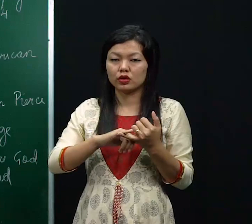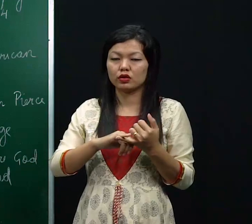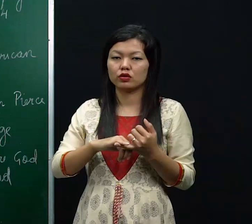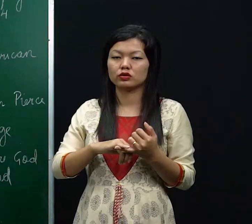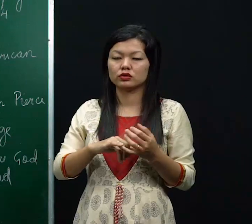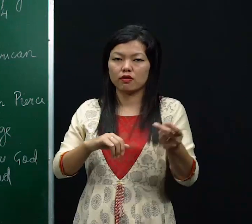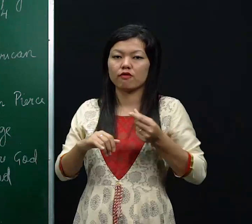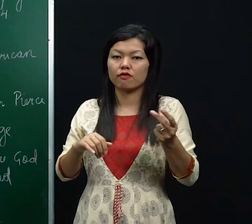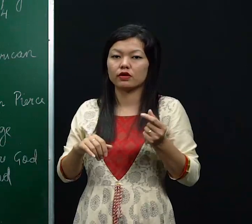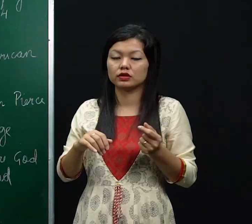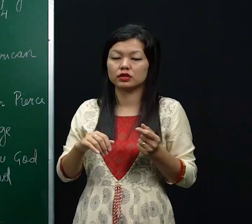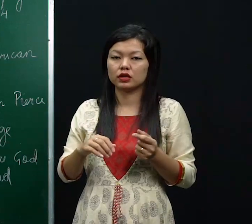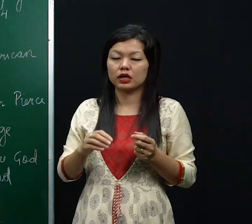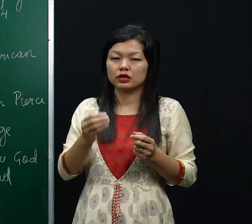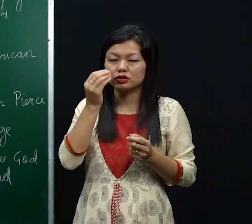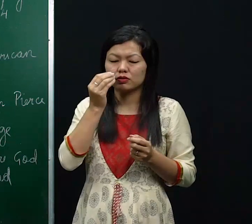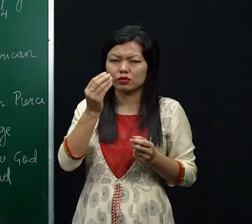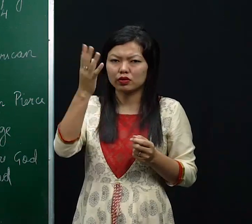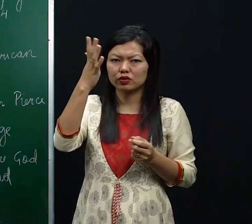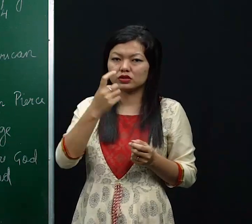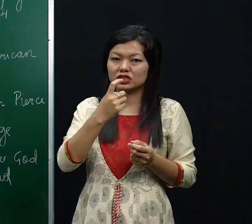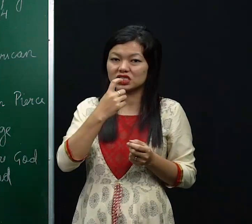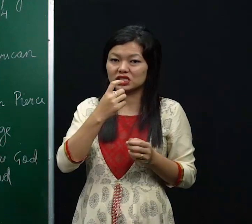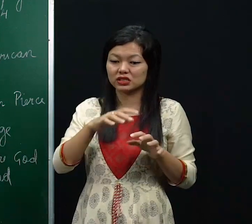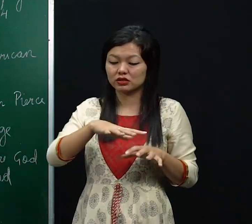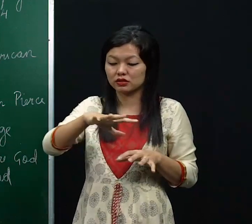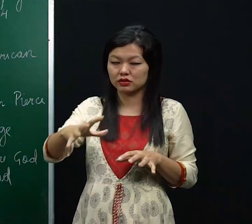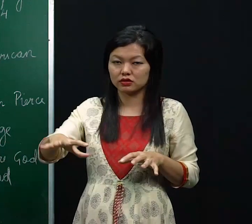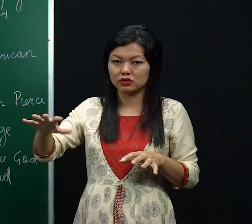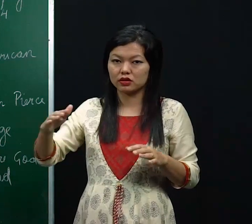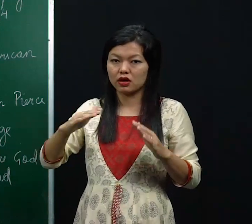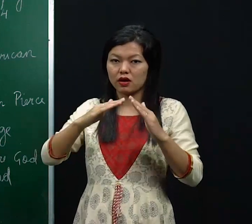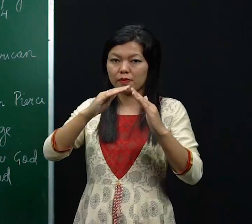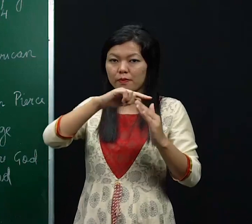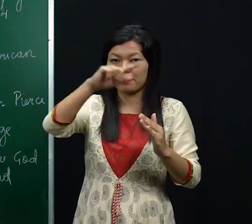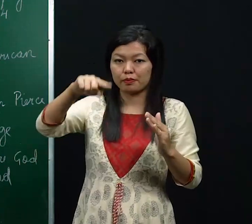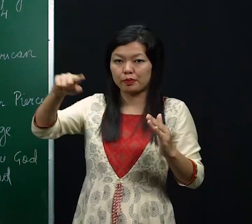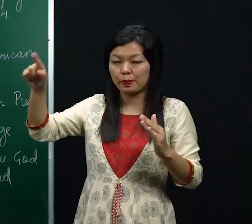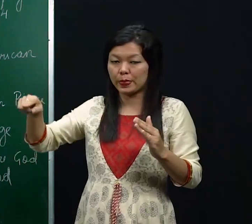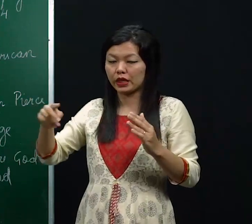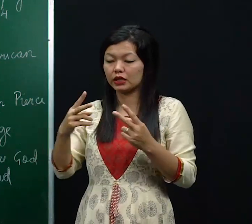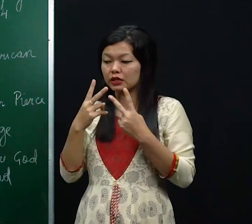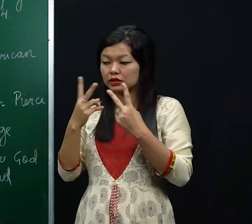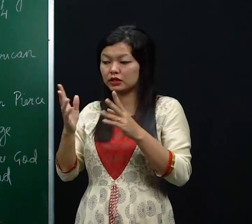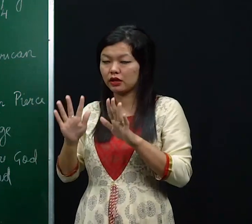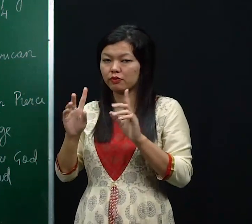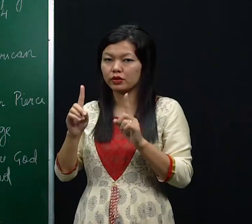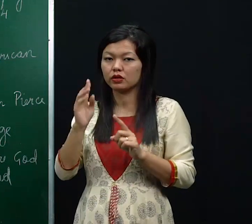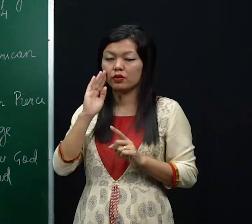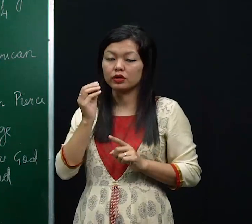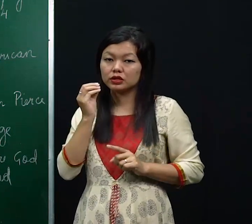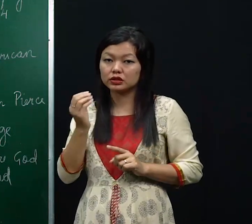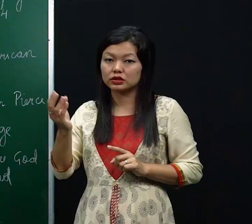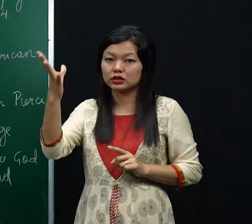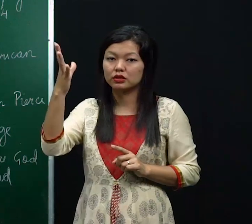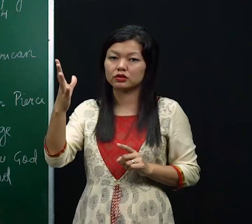sun rises up, their power or their they are no more to be seen. And so he said he compared their tribes